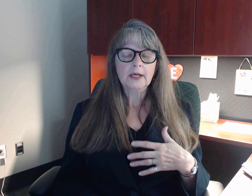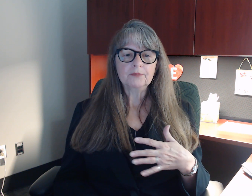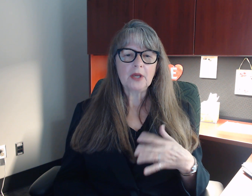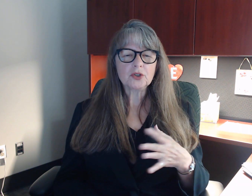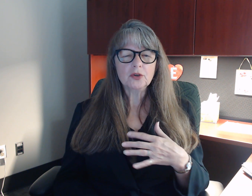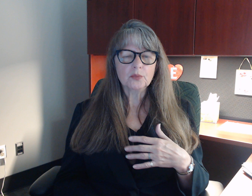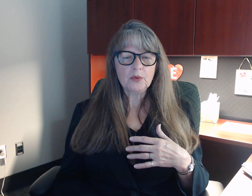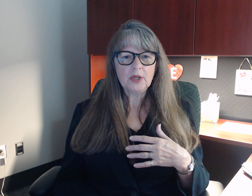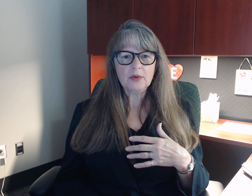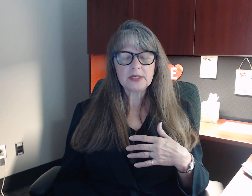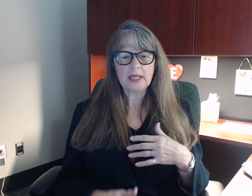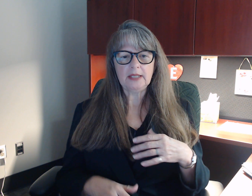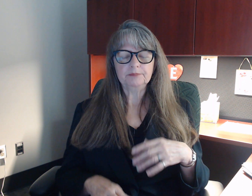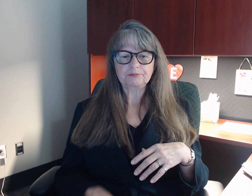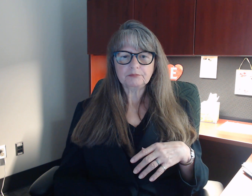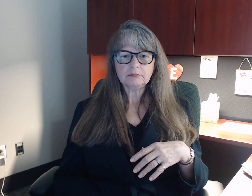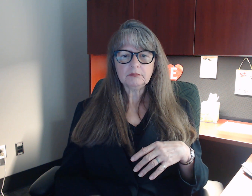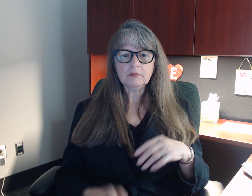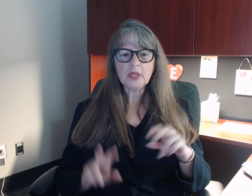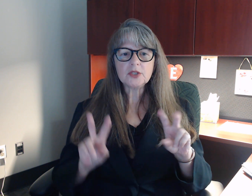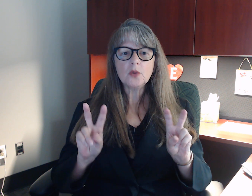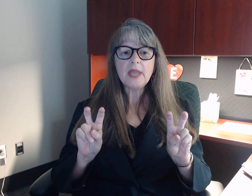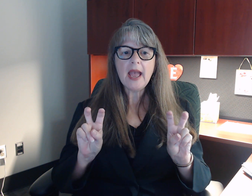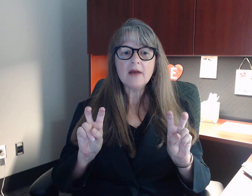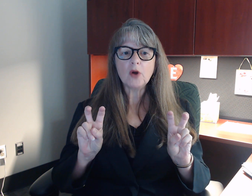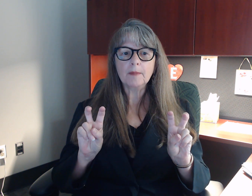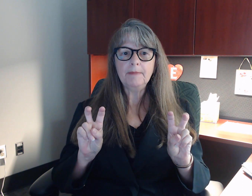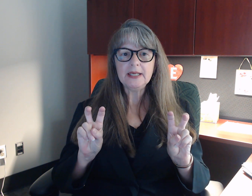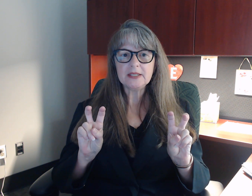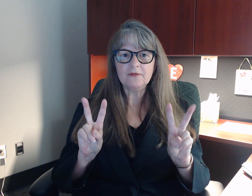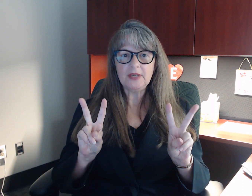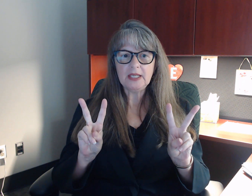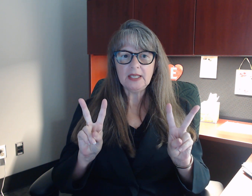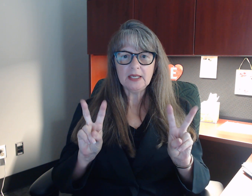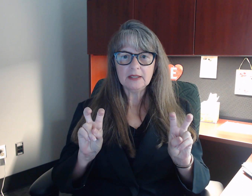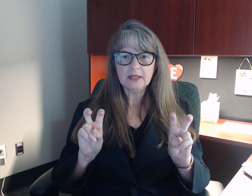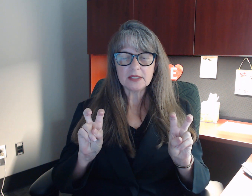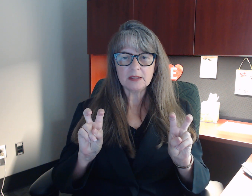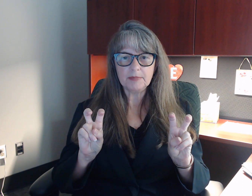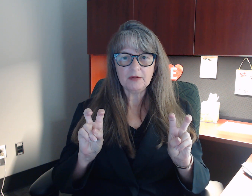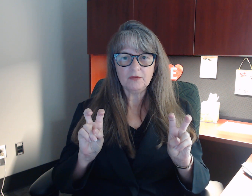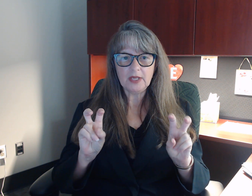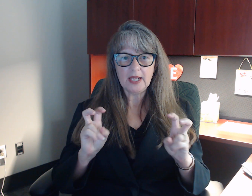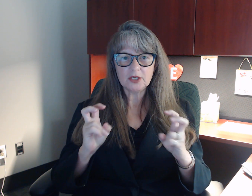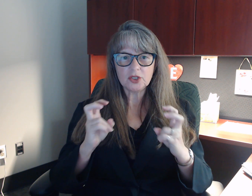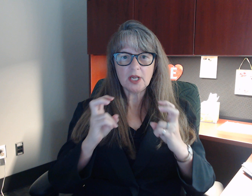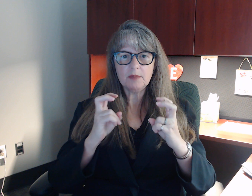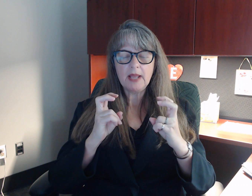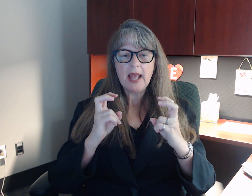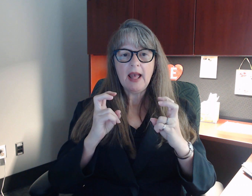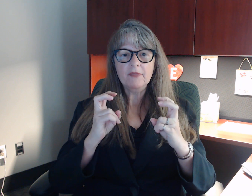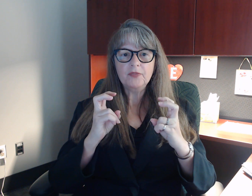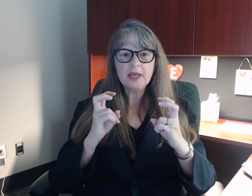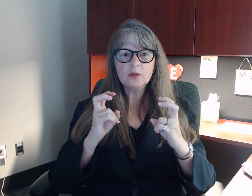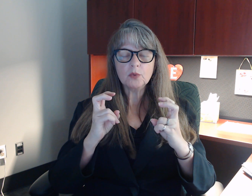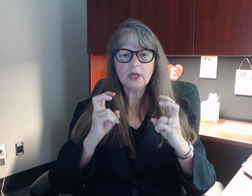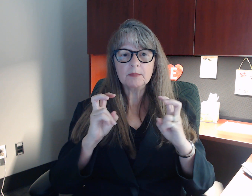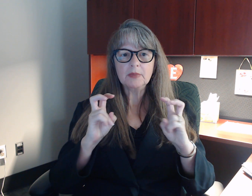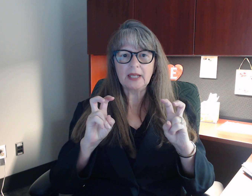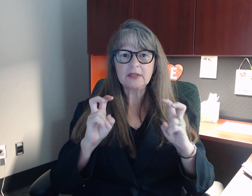I'll show you rodeo in a second. So we have our bent V. It's in the bent V hand shape, and then we're going to be like it's